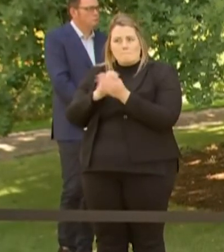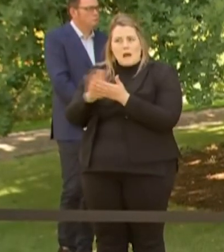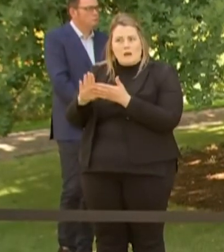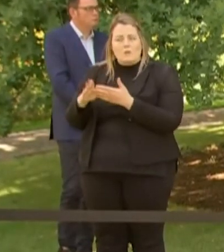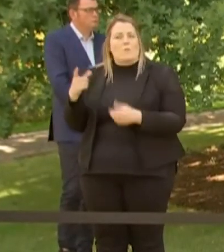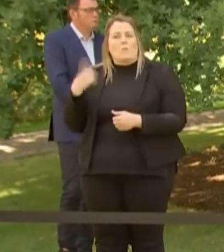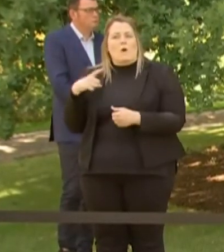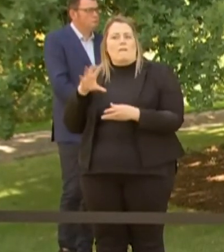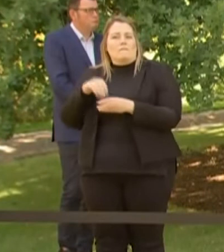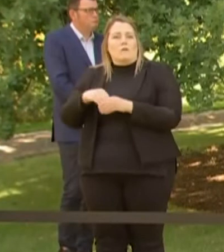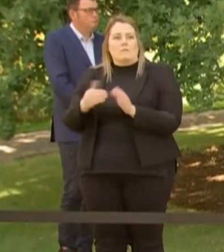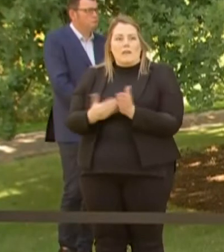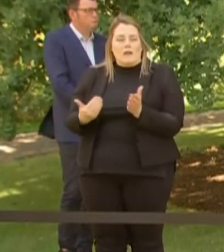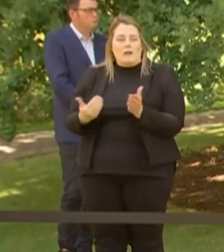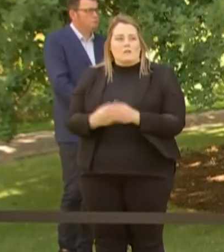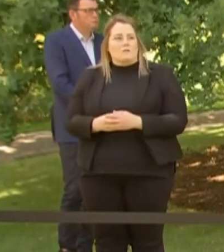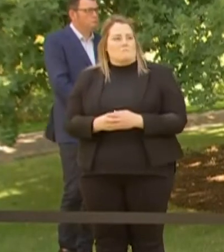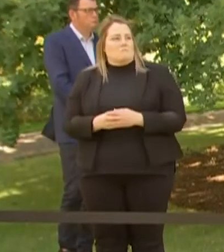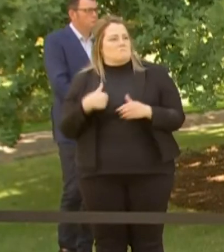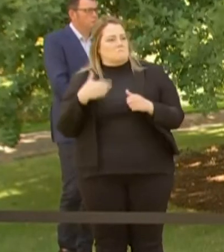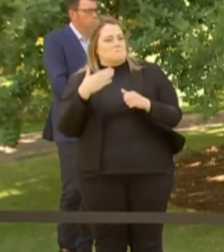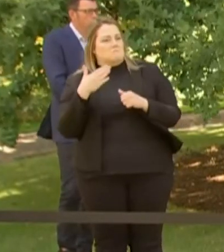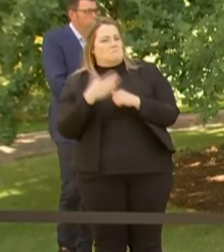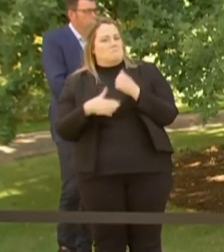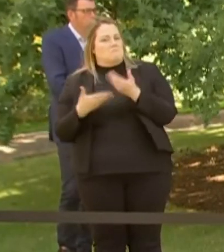There was no conversation with the TPA in March.